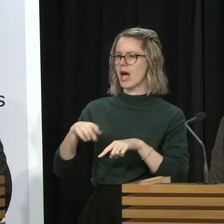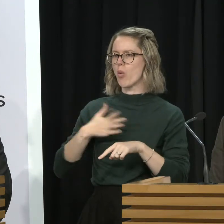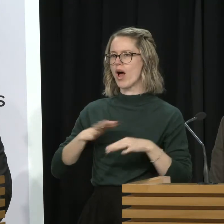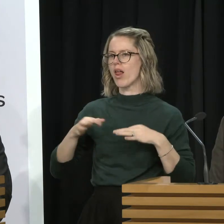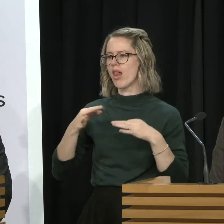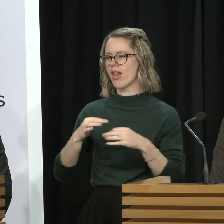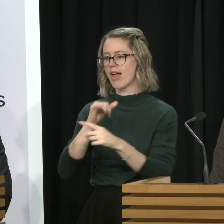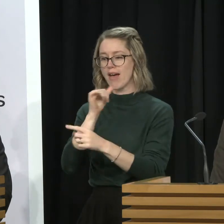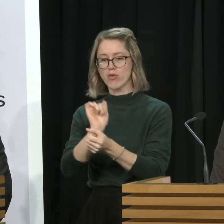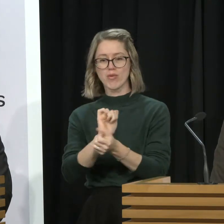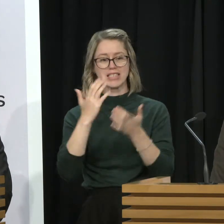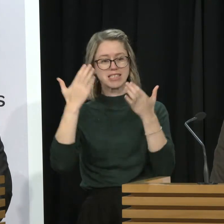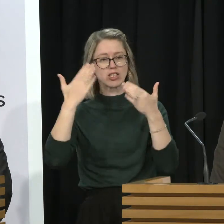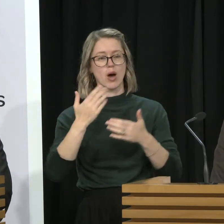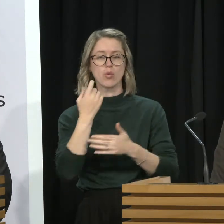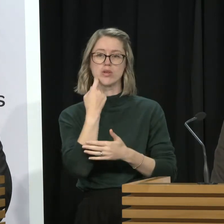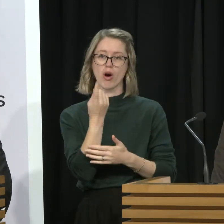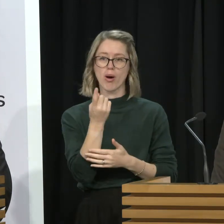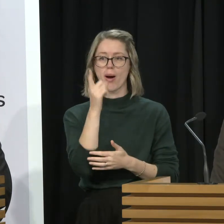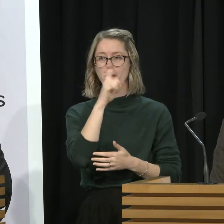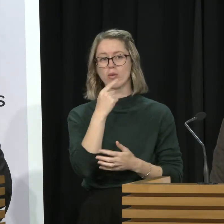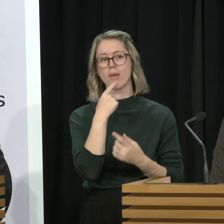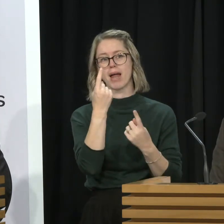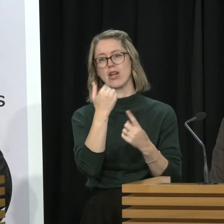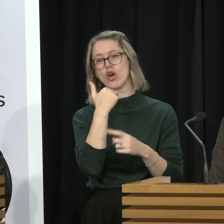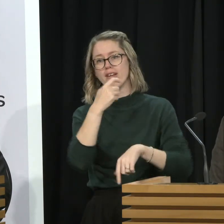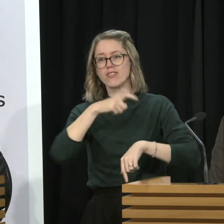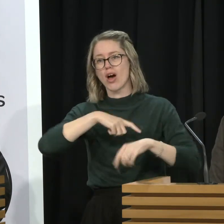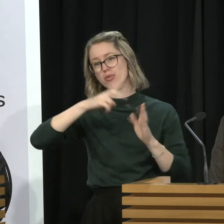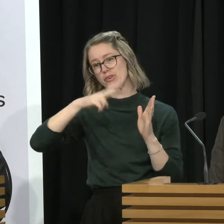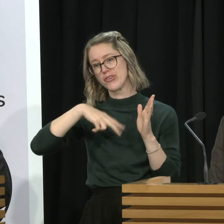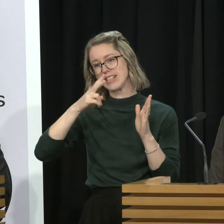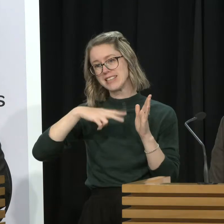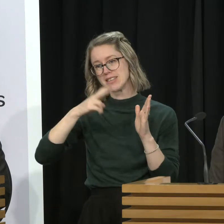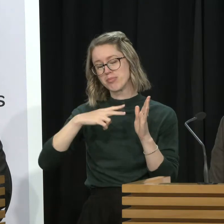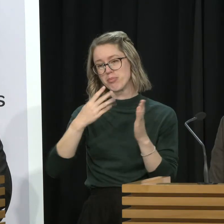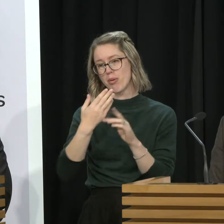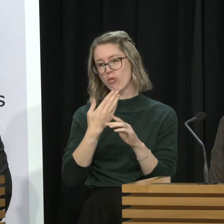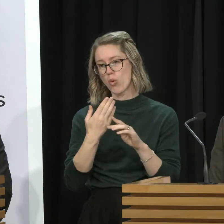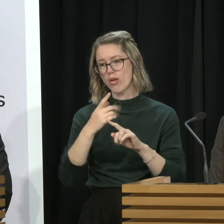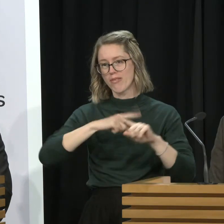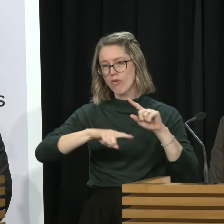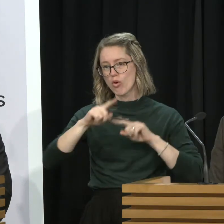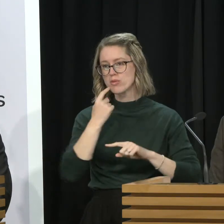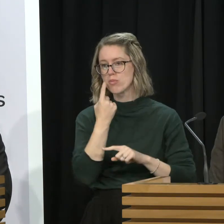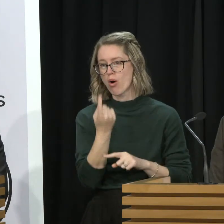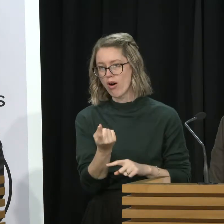I'm sure if we'd released it tonight for tomorrow, then people would complain they hadn't had enough time to digest it before the forum. So